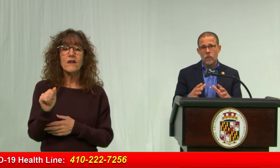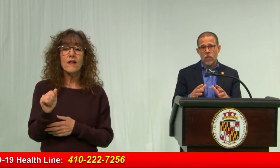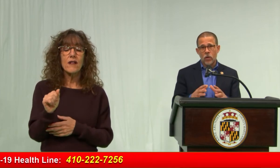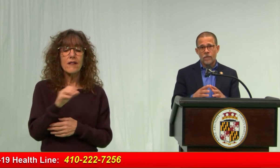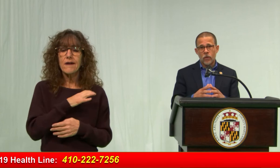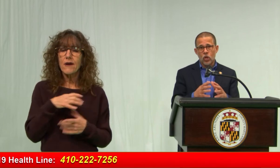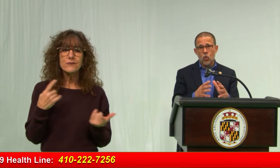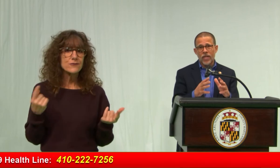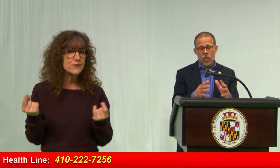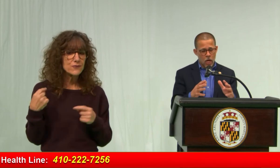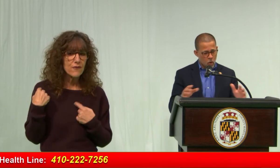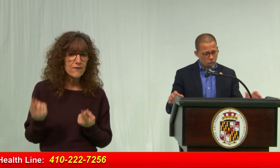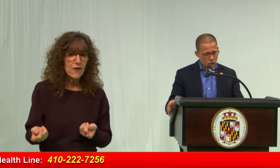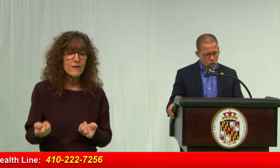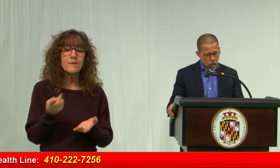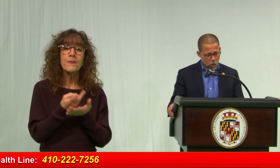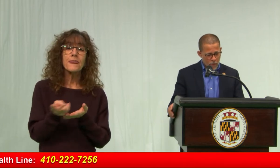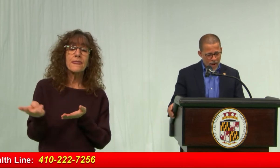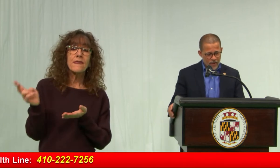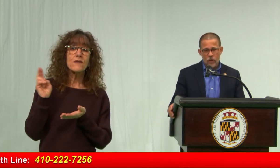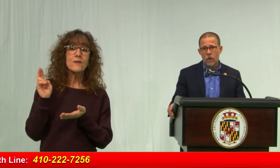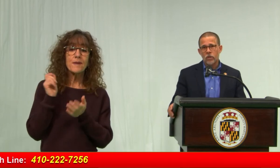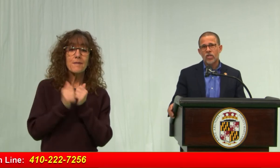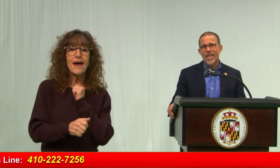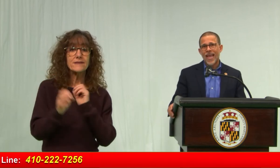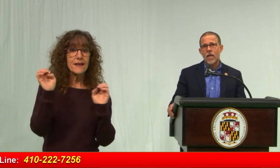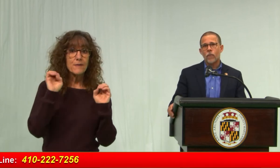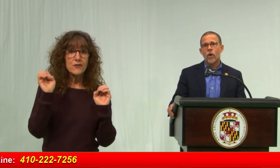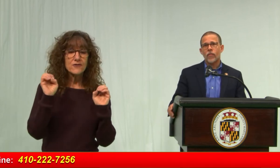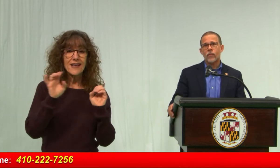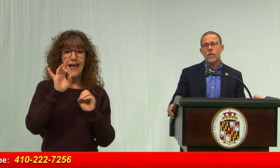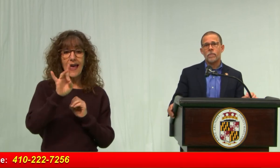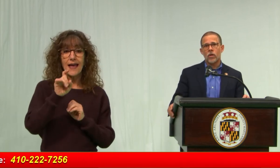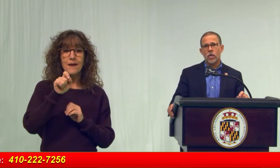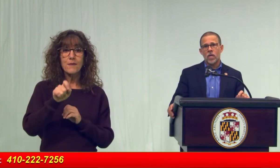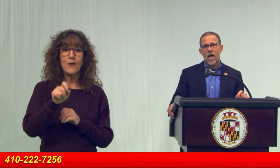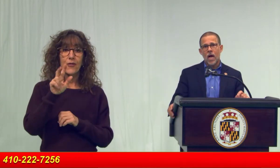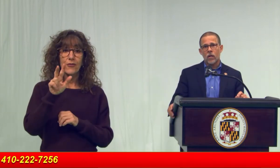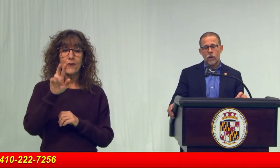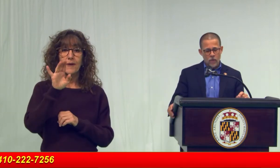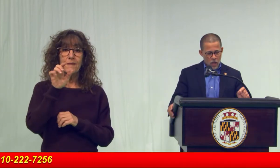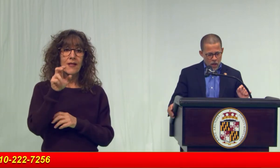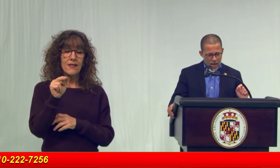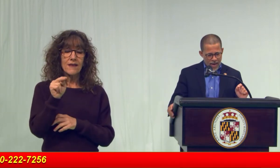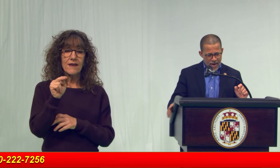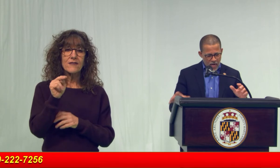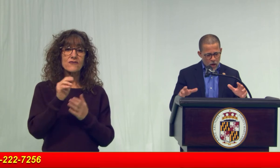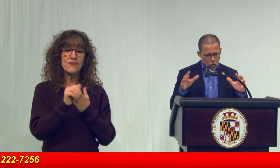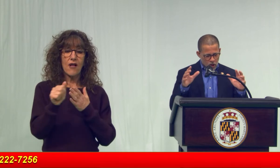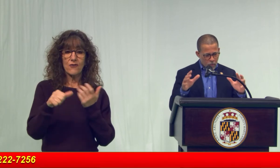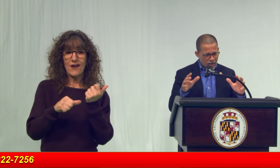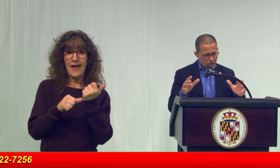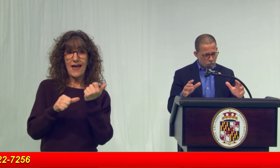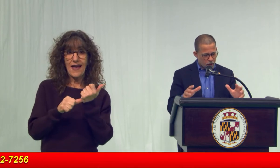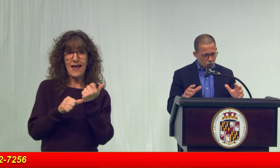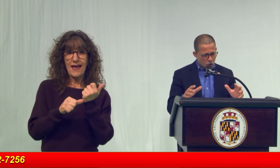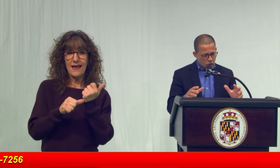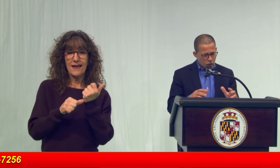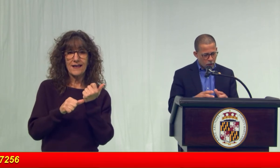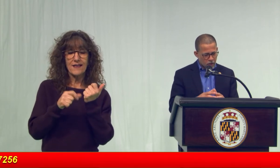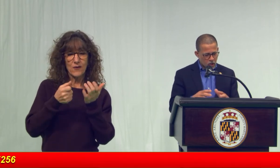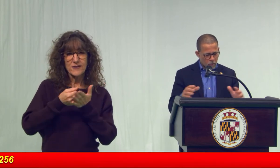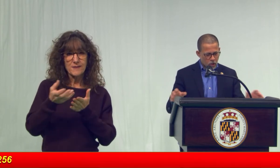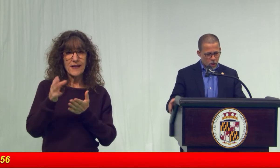has Congress been doing? 2 weeks ago, we passed an emergency $8.3 billion aid or spending